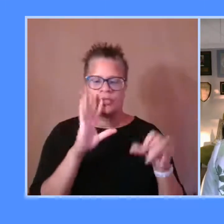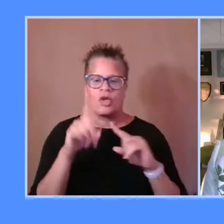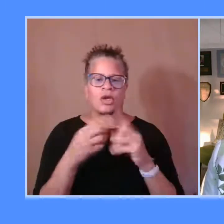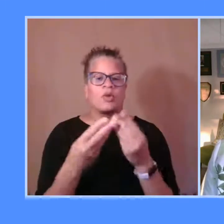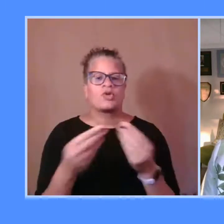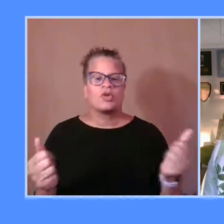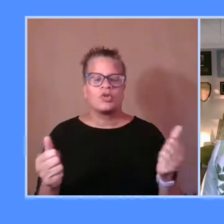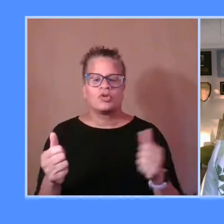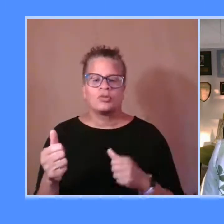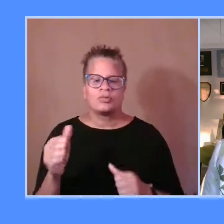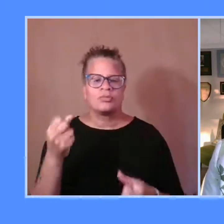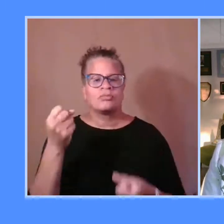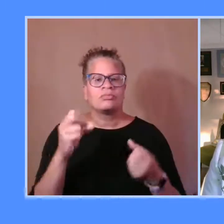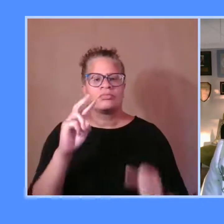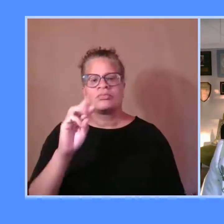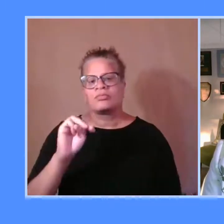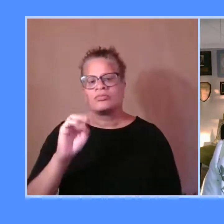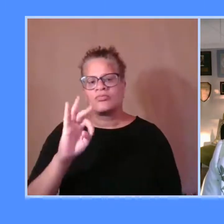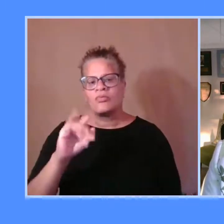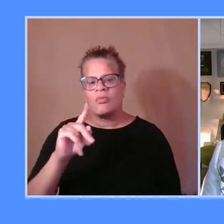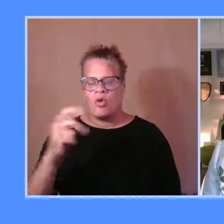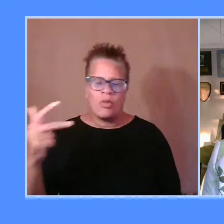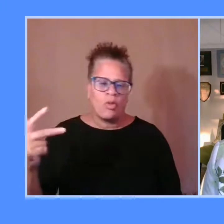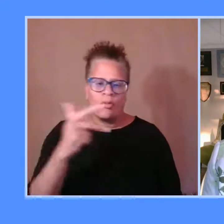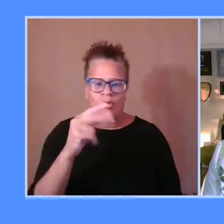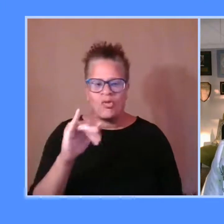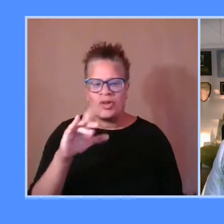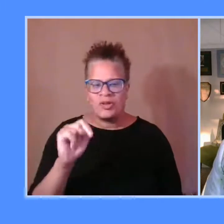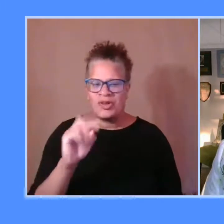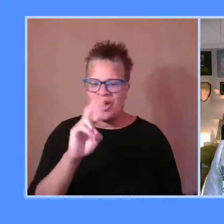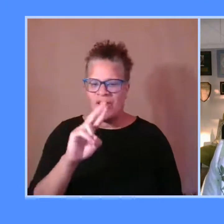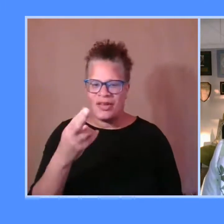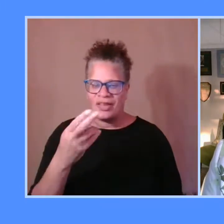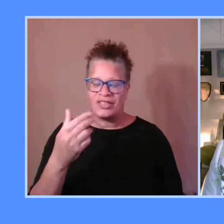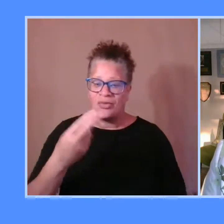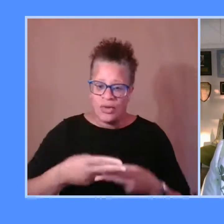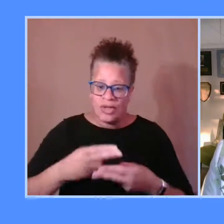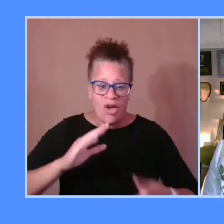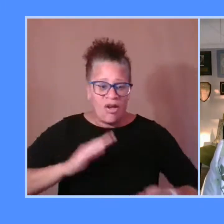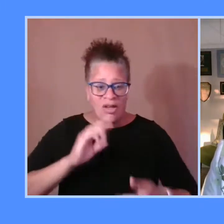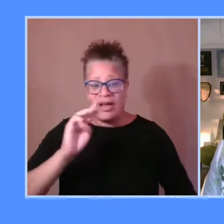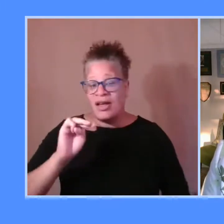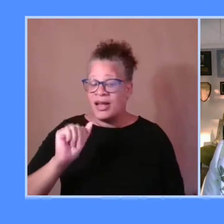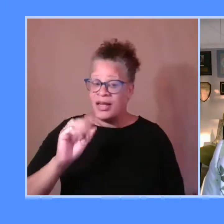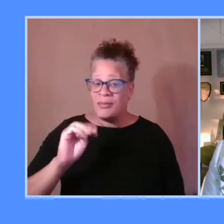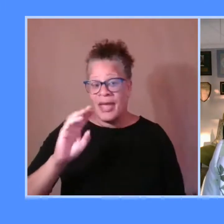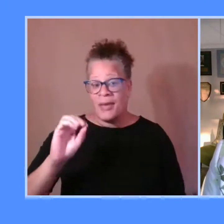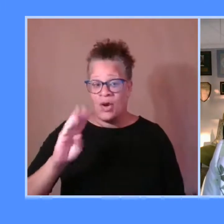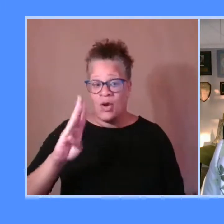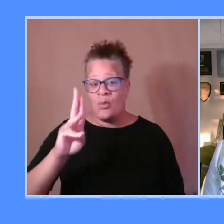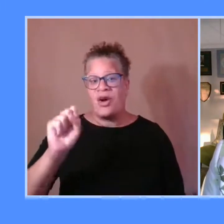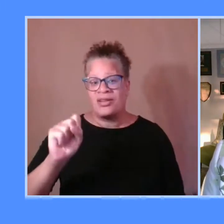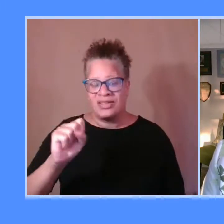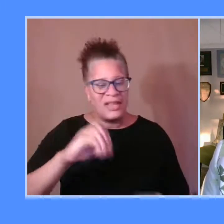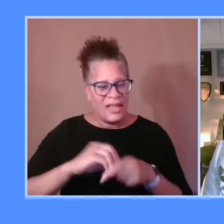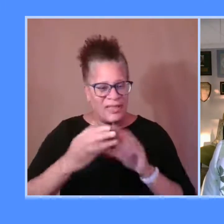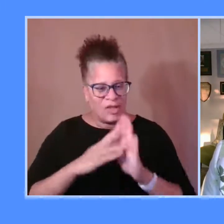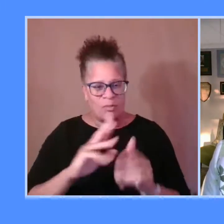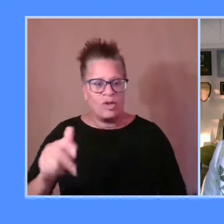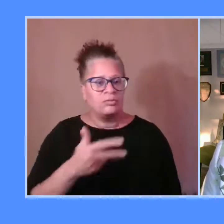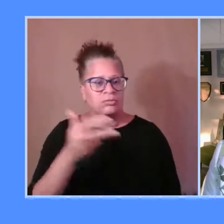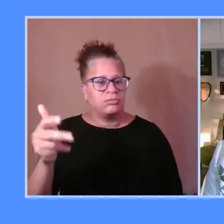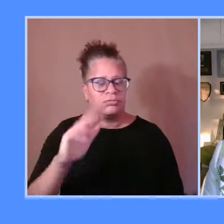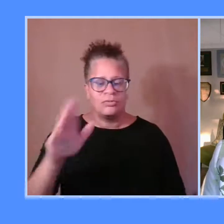units. Rochester Regional, for instance, has a mammo bus that's out in the community providing